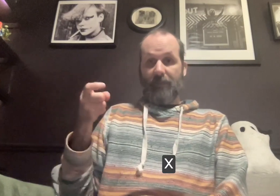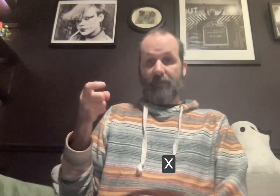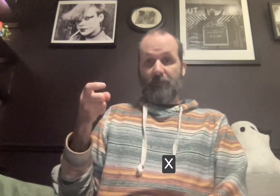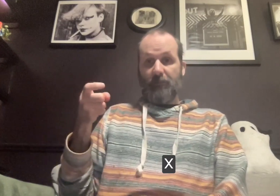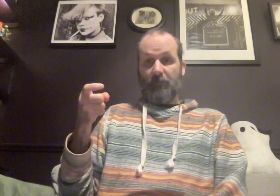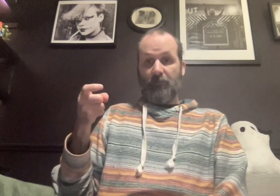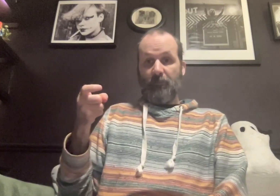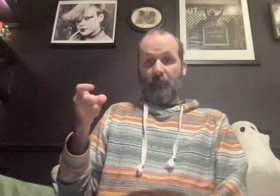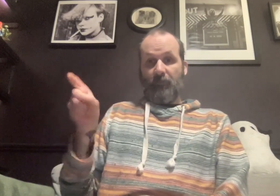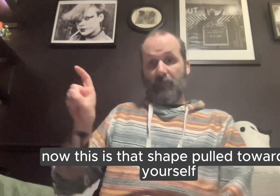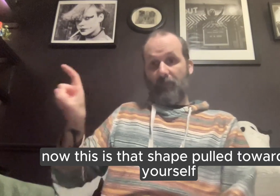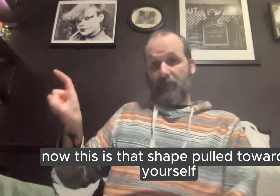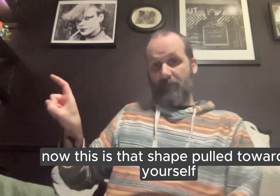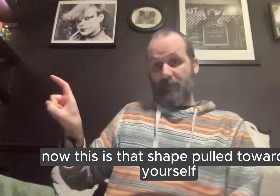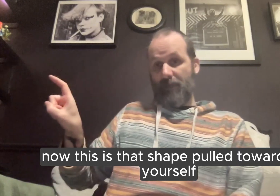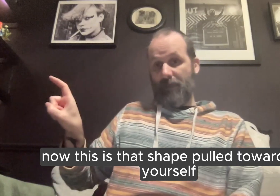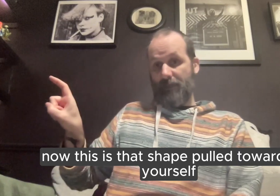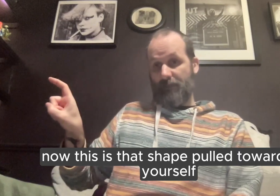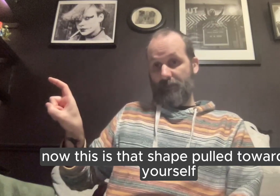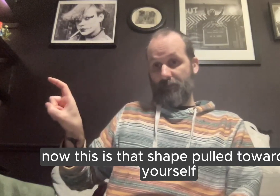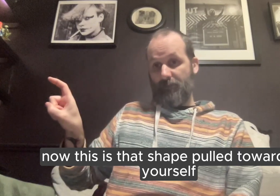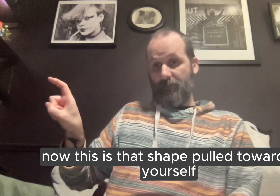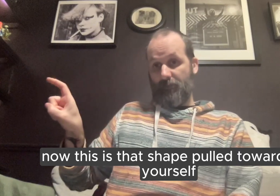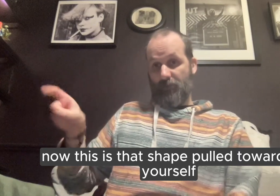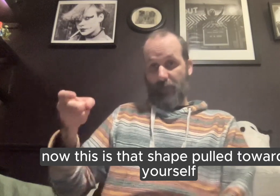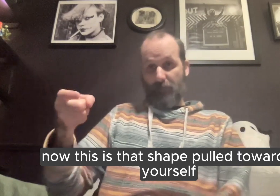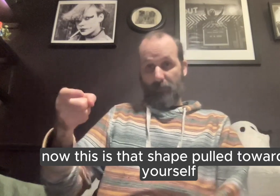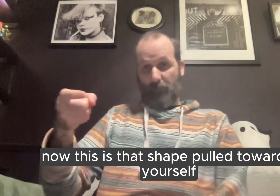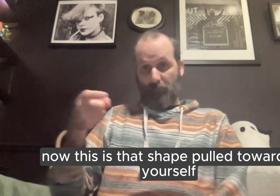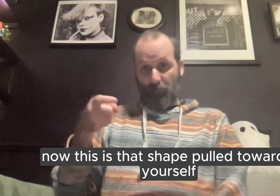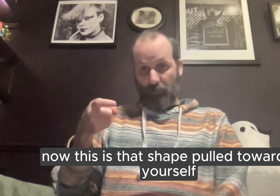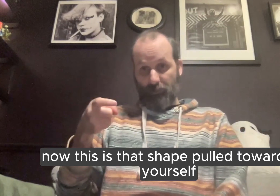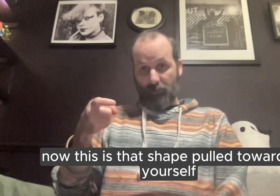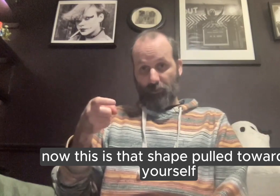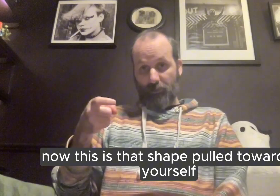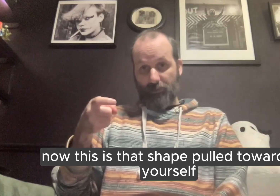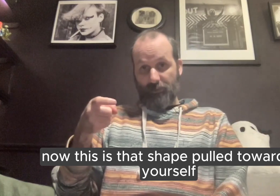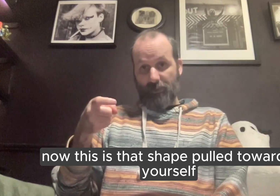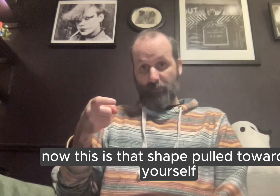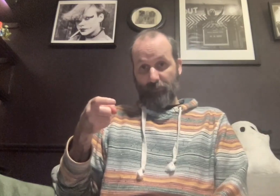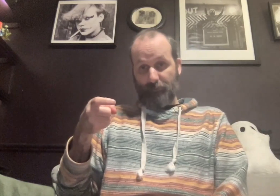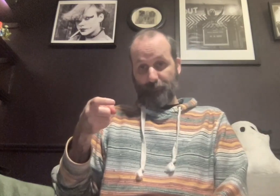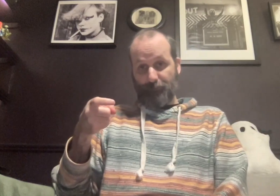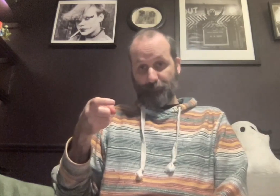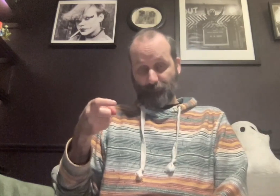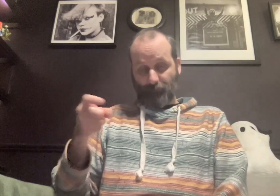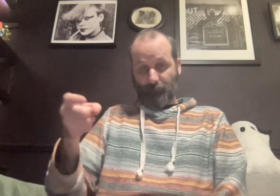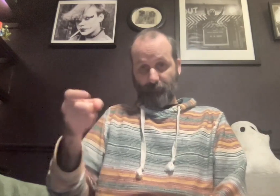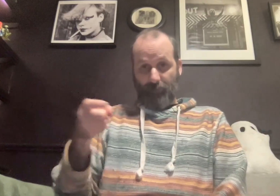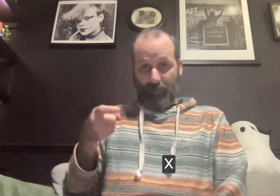X, and this is that shape pulled towards yourself.